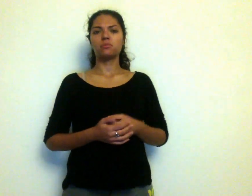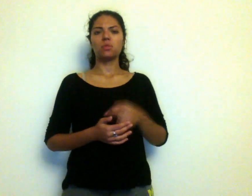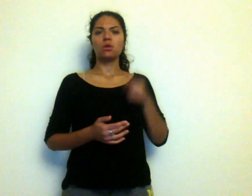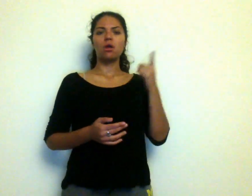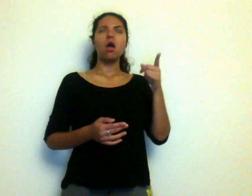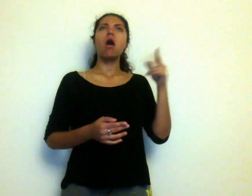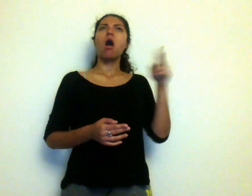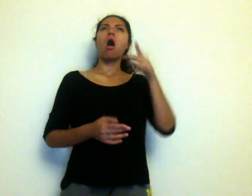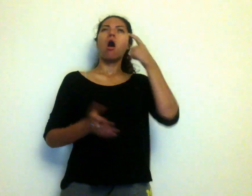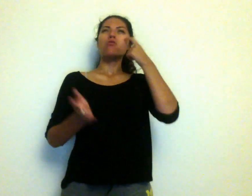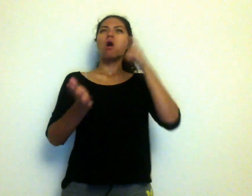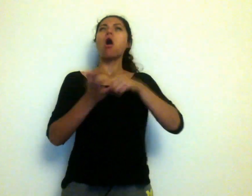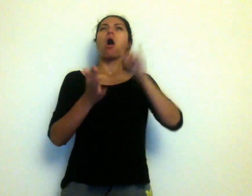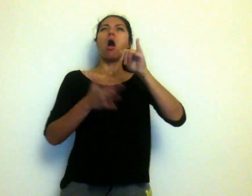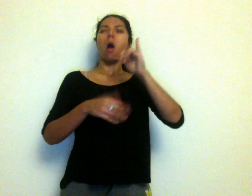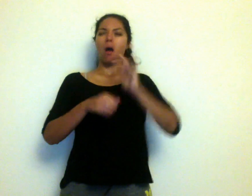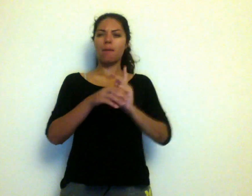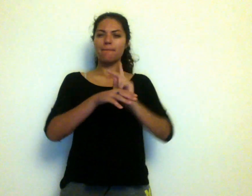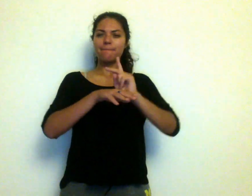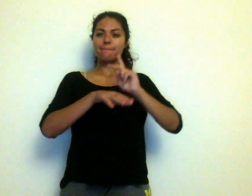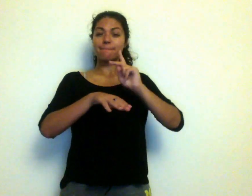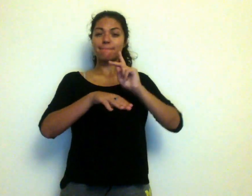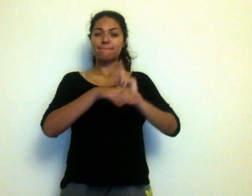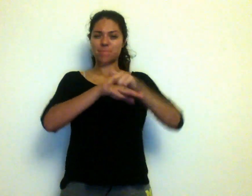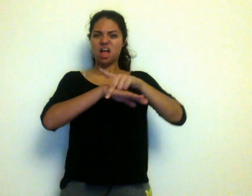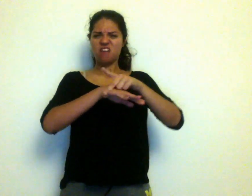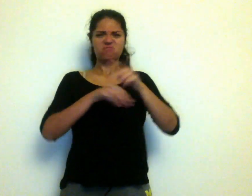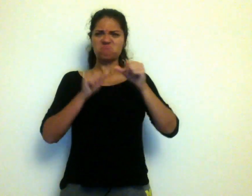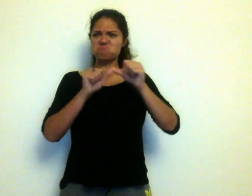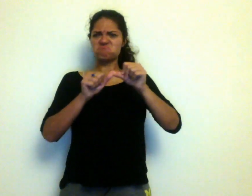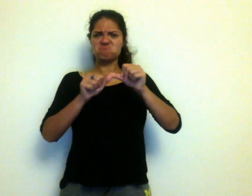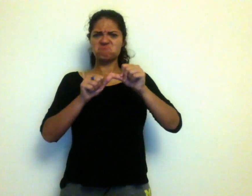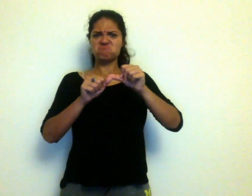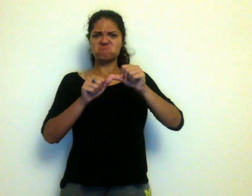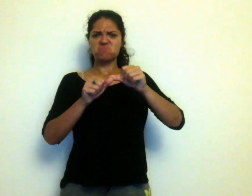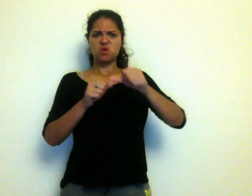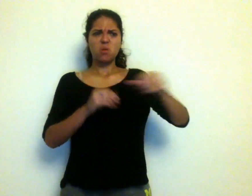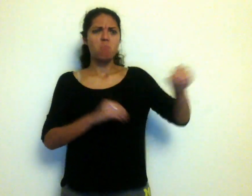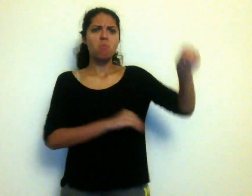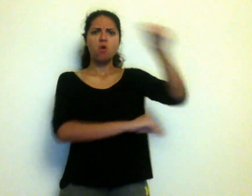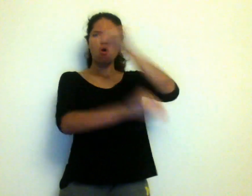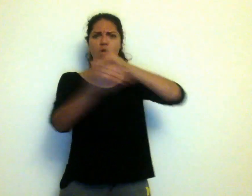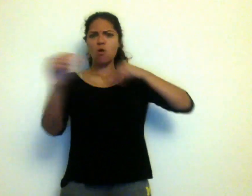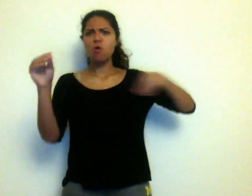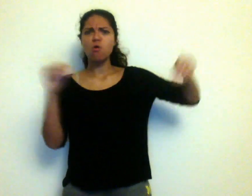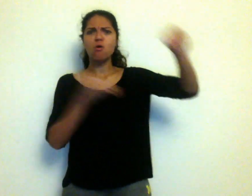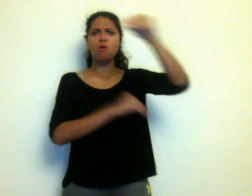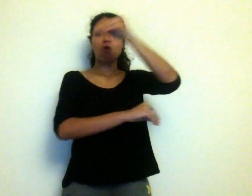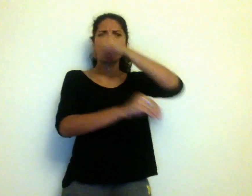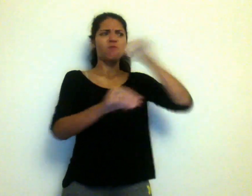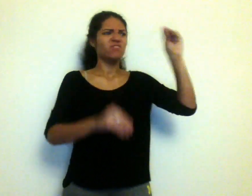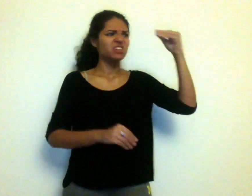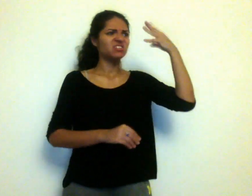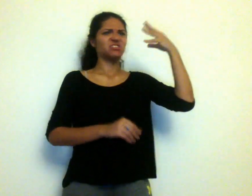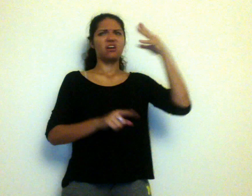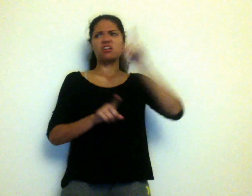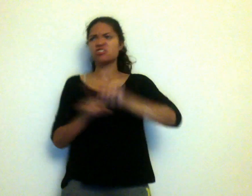prime mover. They remained in their state of motion or rest. And all of a sudden, you began to find he was explaining this whole